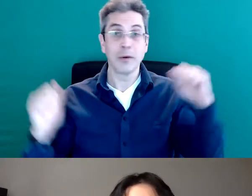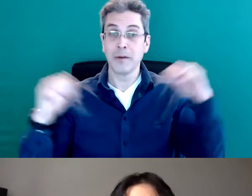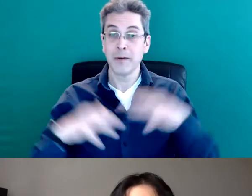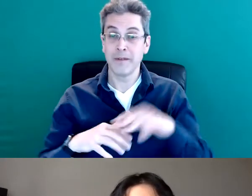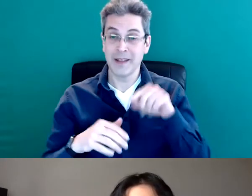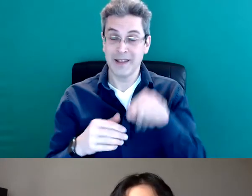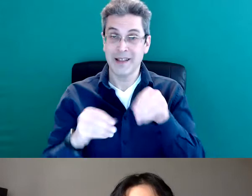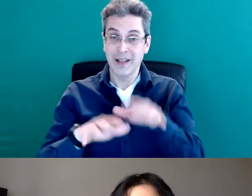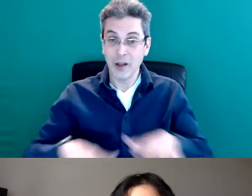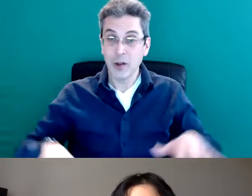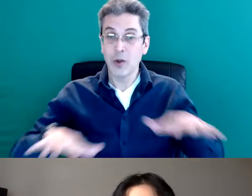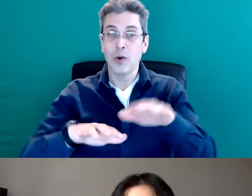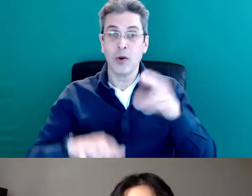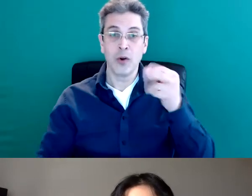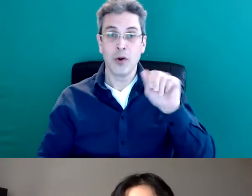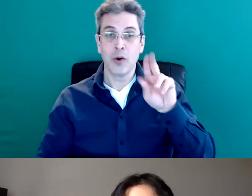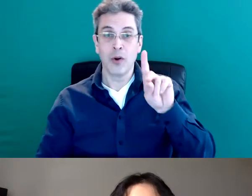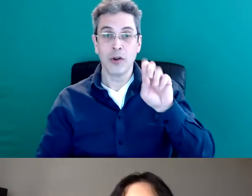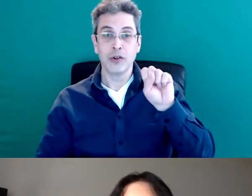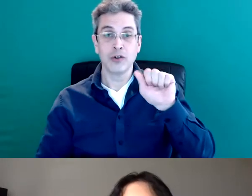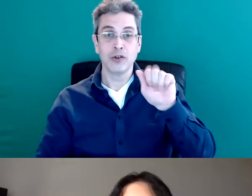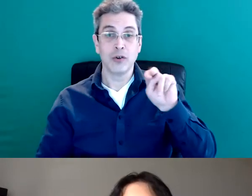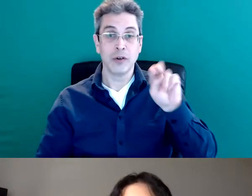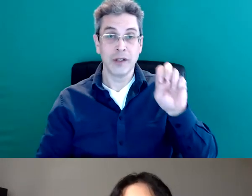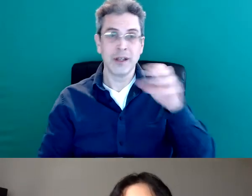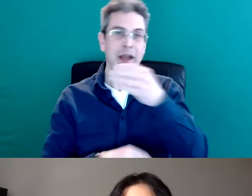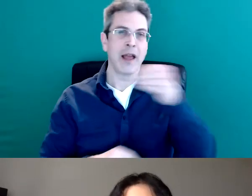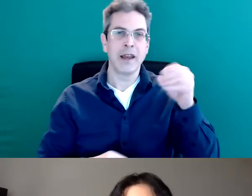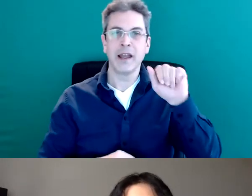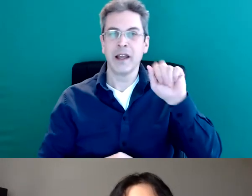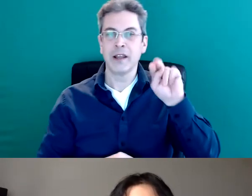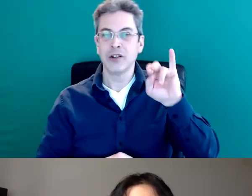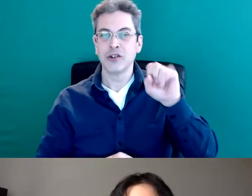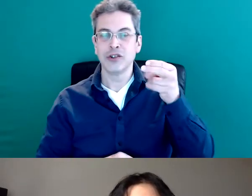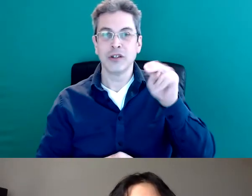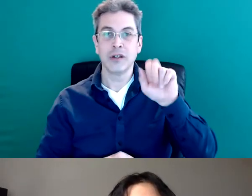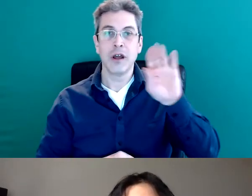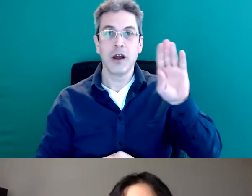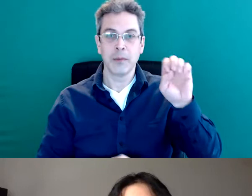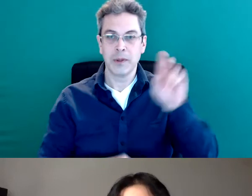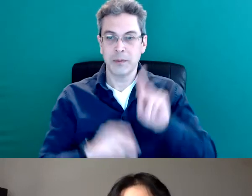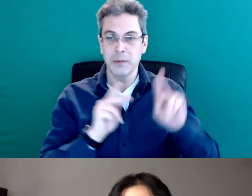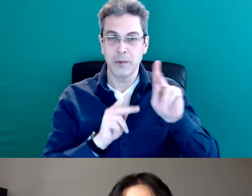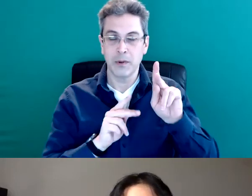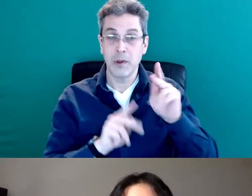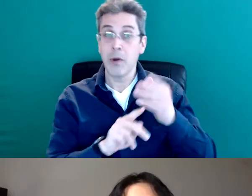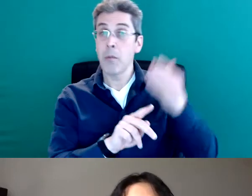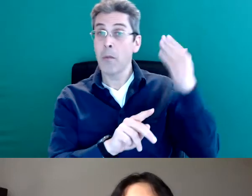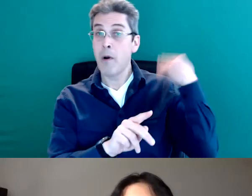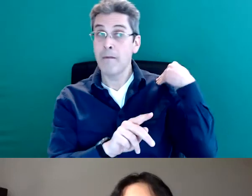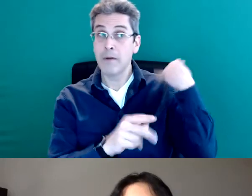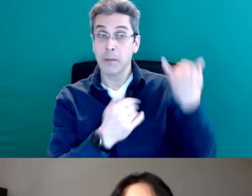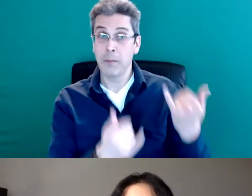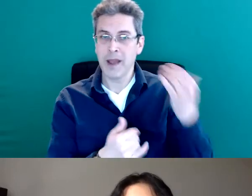territory of the Haudenosaunee and Anishinaabe people. We wish to acknowledge them as the past, present, and future caretakers of this land.